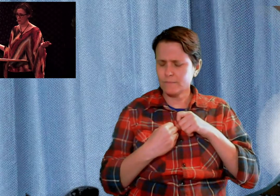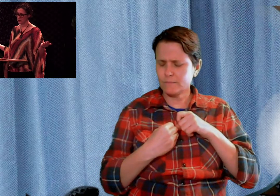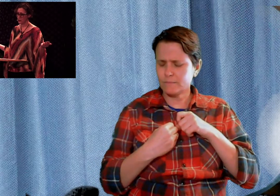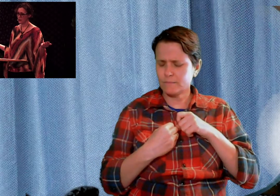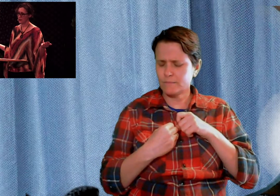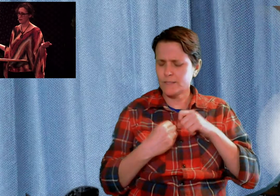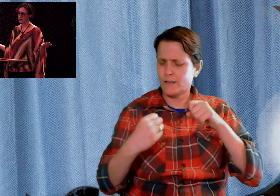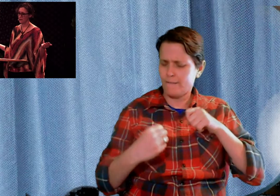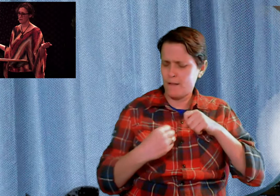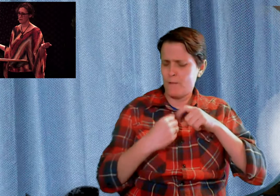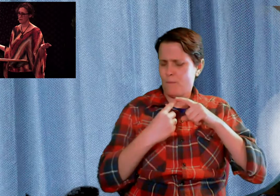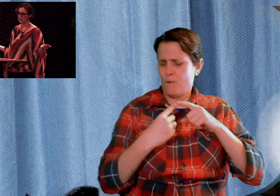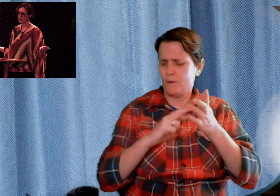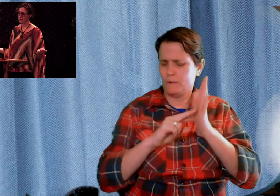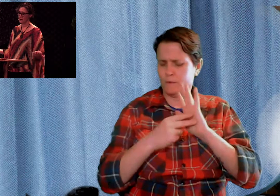You are supported.